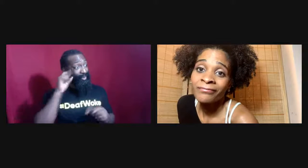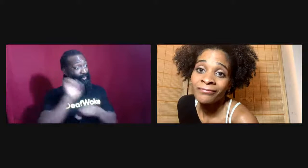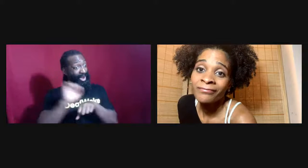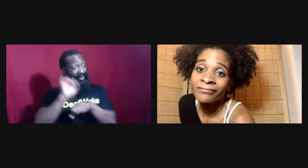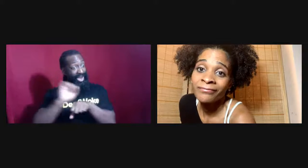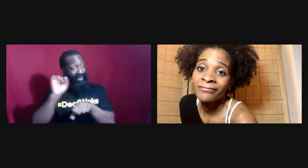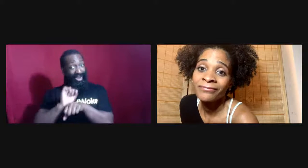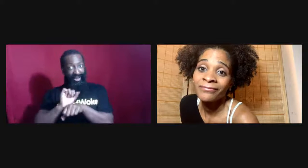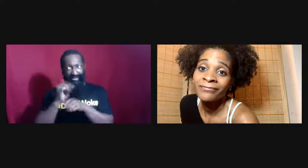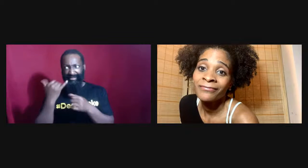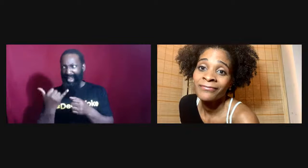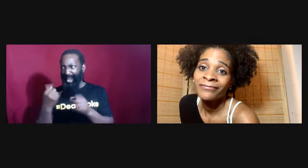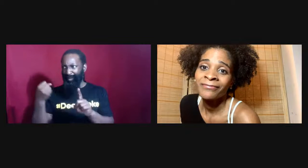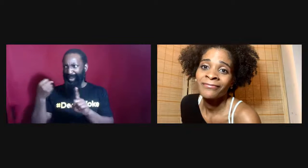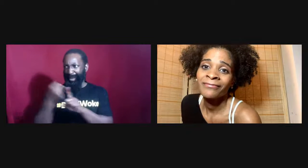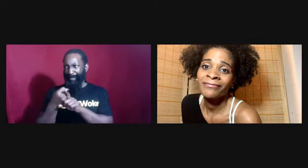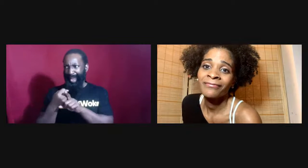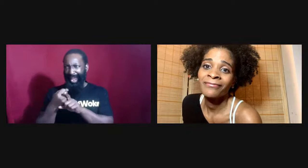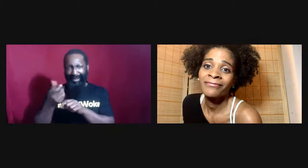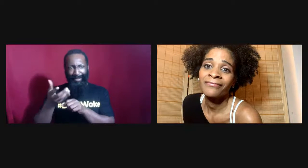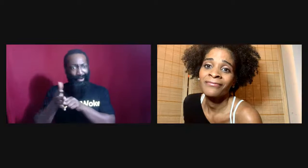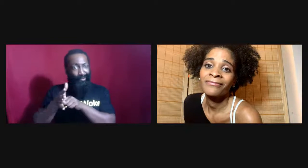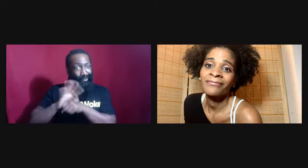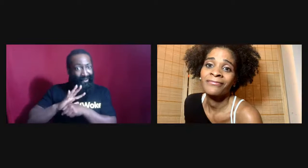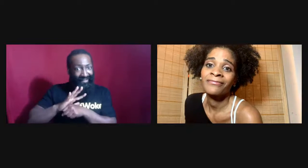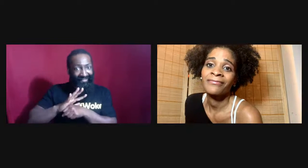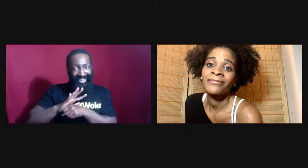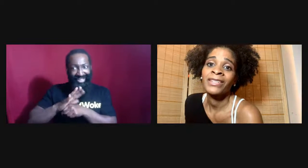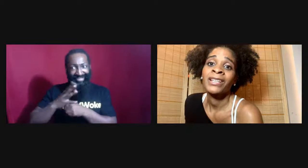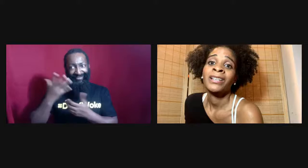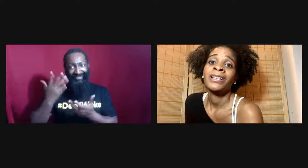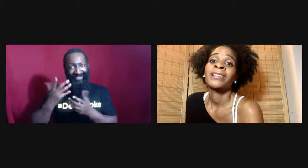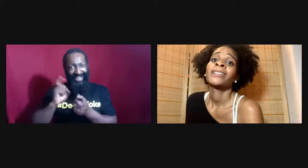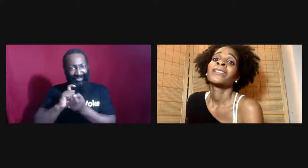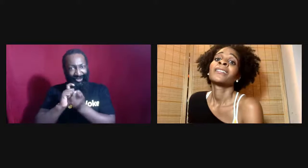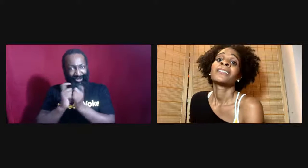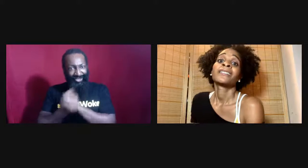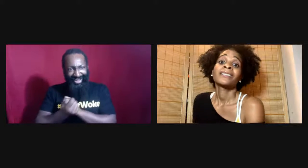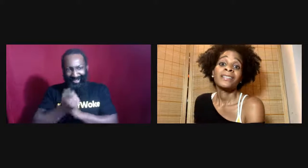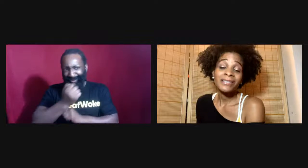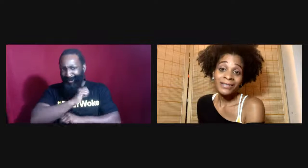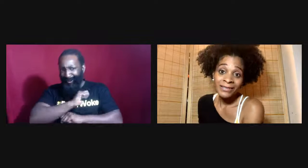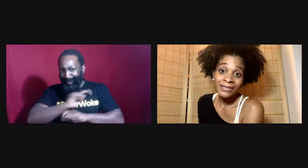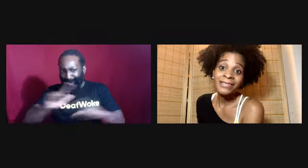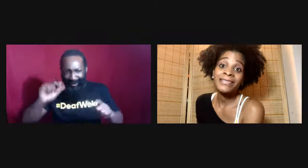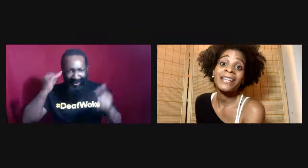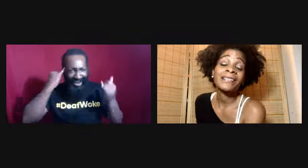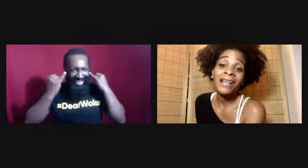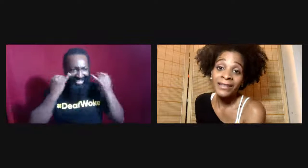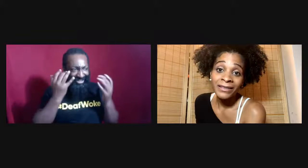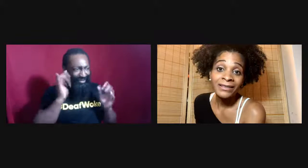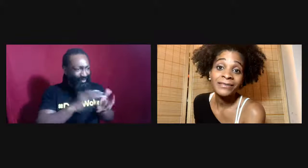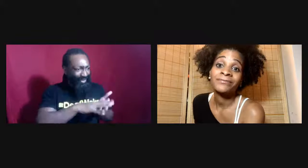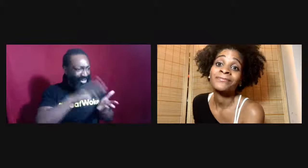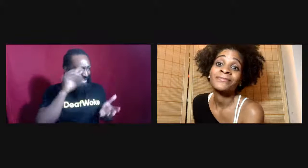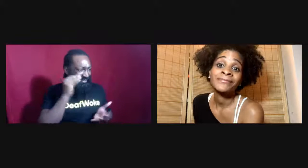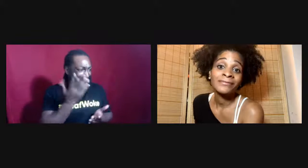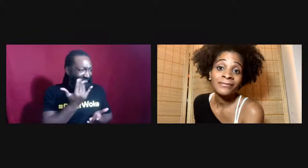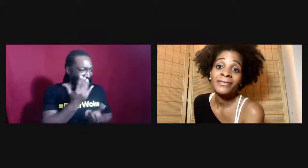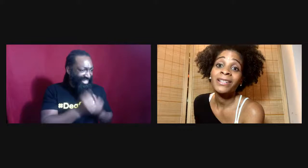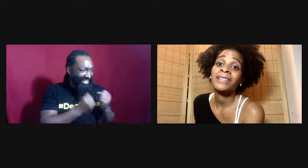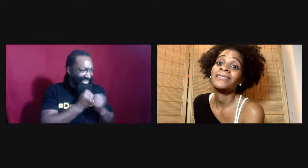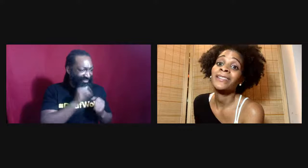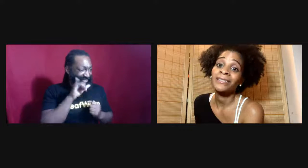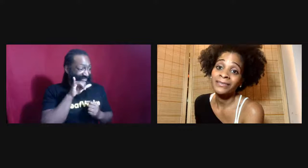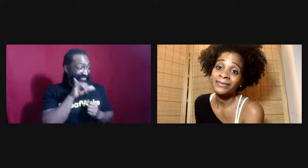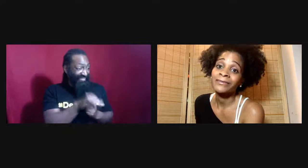So things that we were conditioned to believe, you know, with the impact of COVID, everything changes.